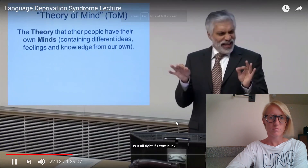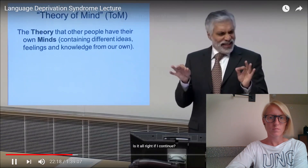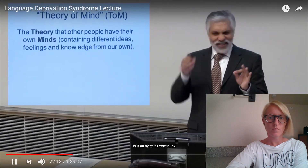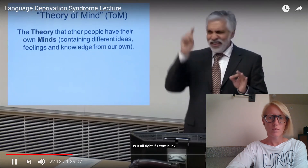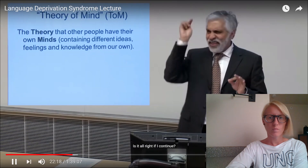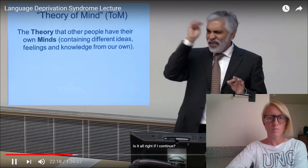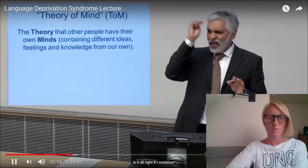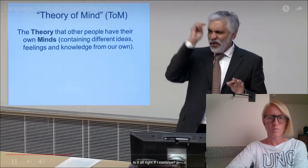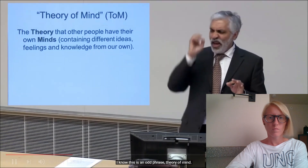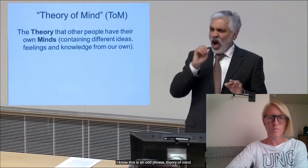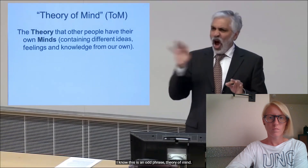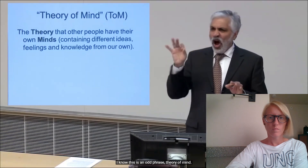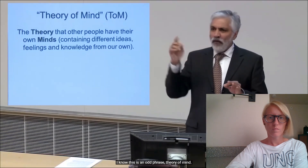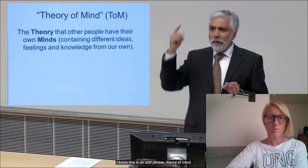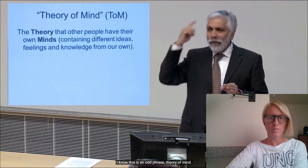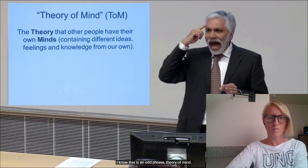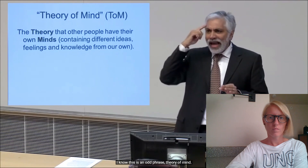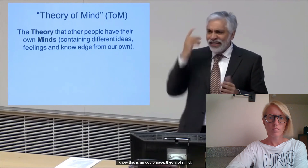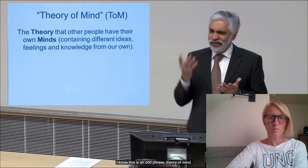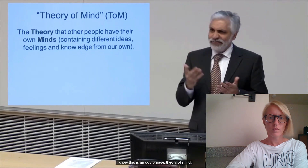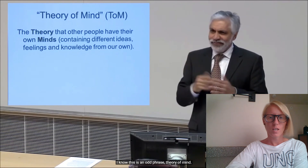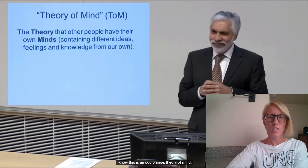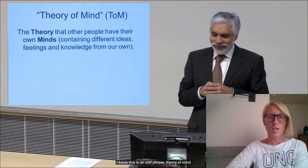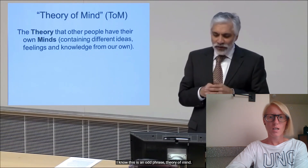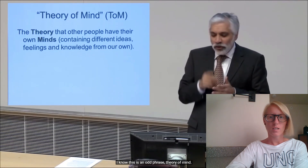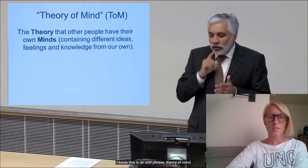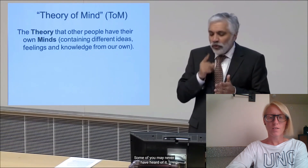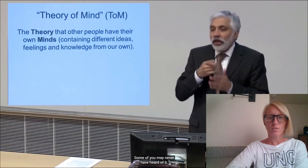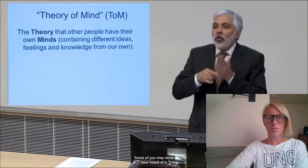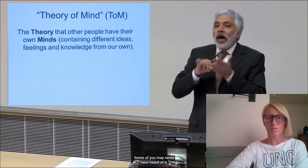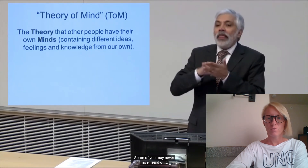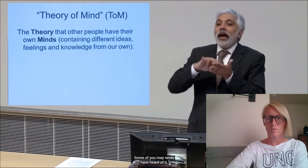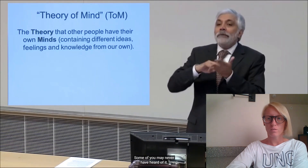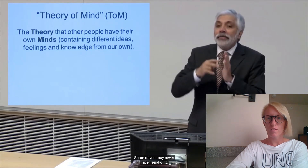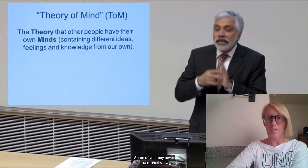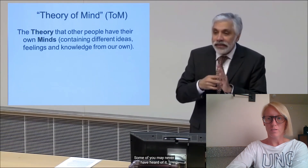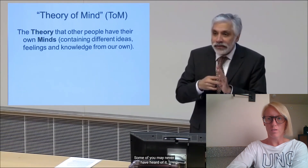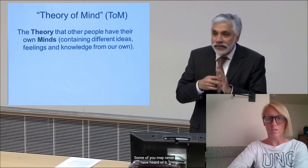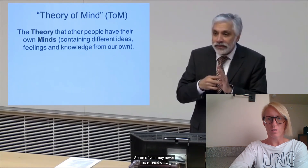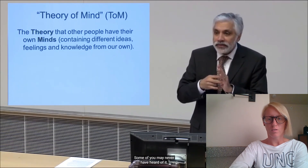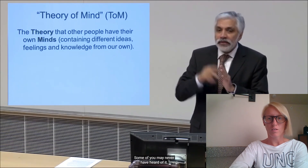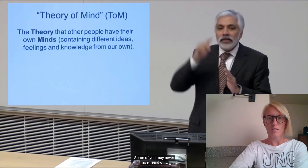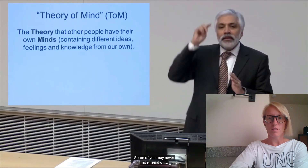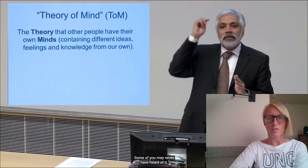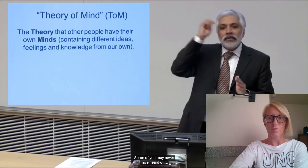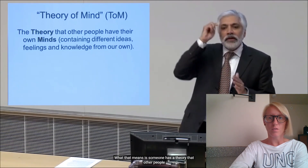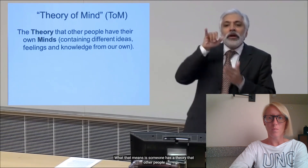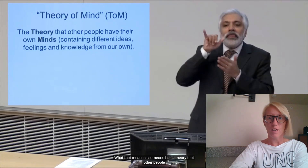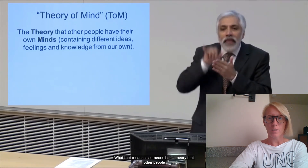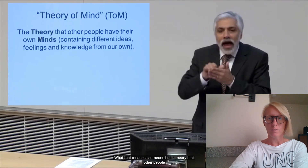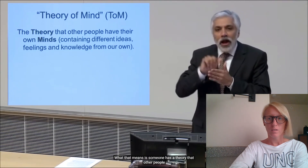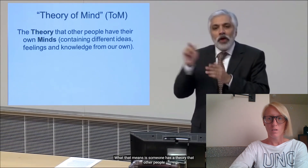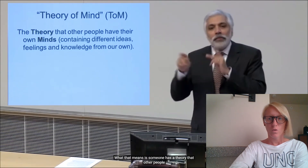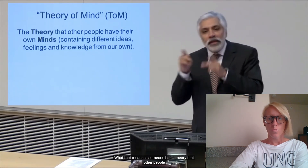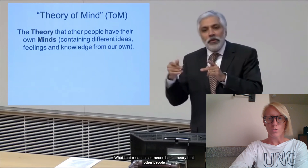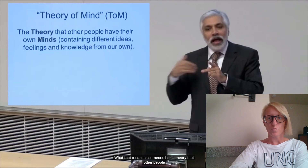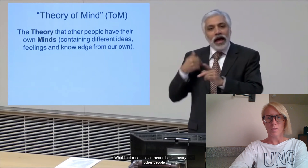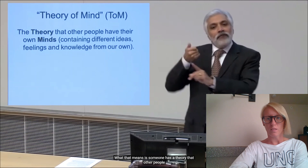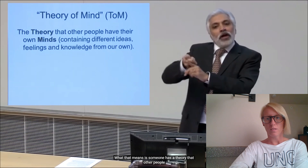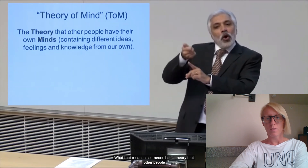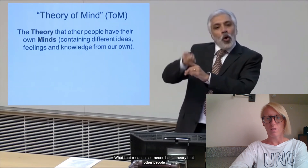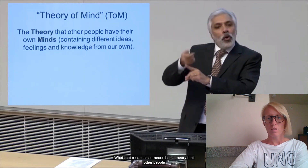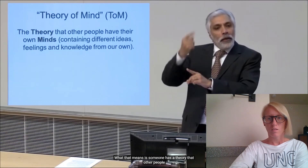I know this is an odd phrase, theory of mind. Some of you may never have heard of it. What that means